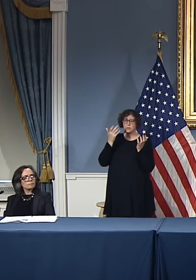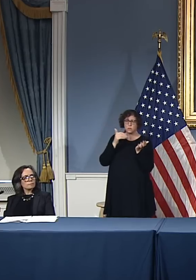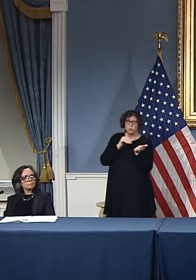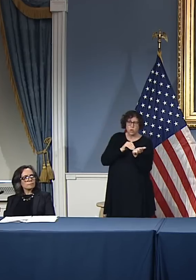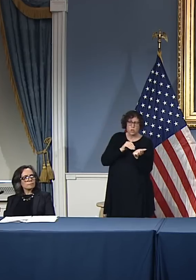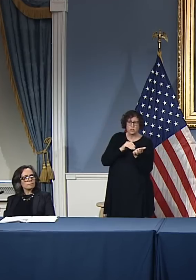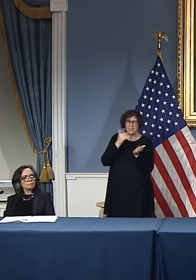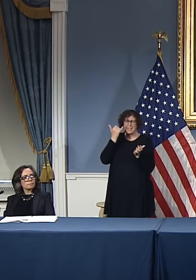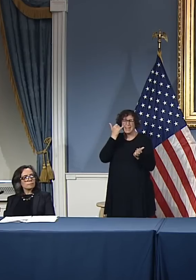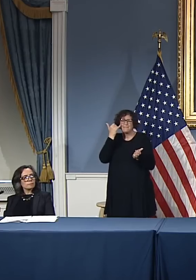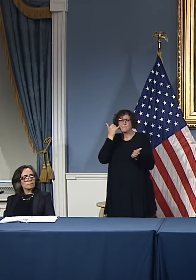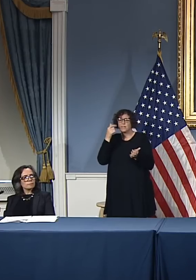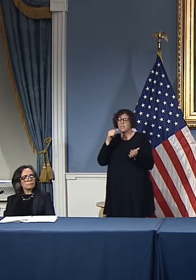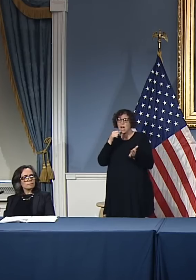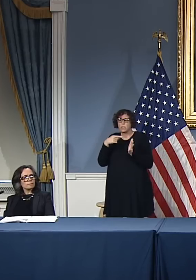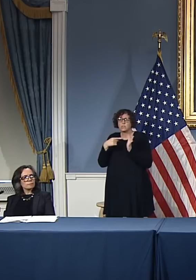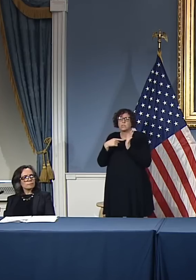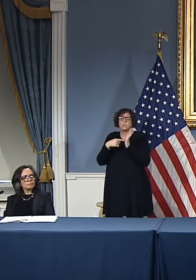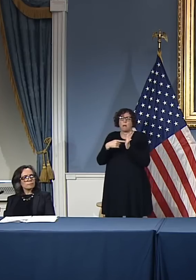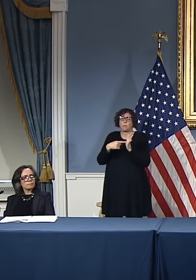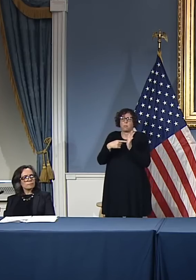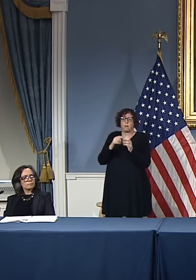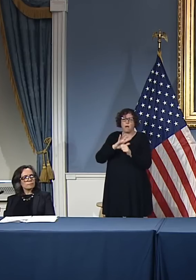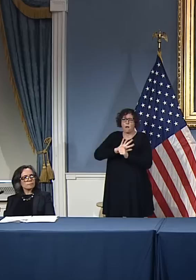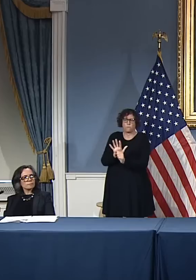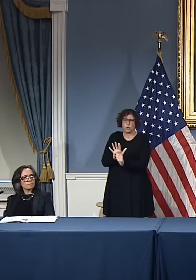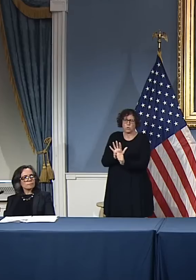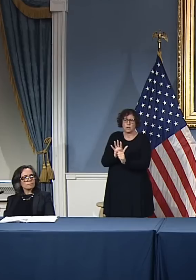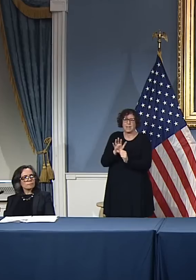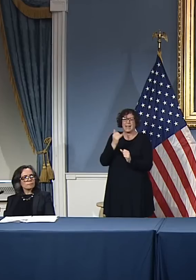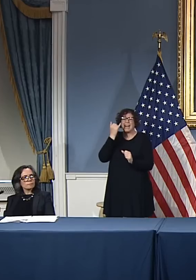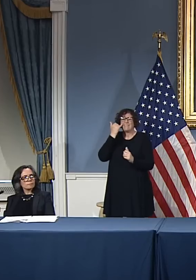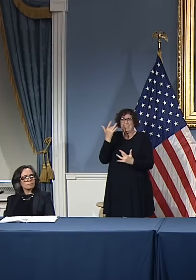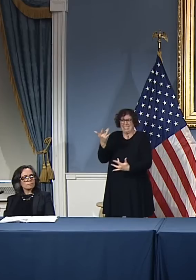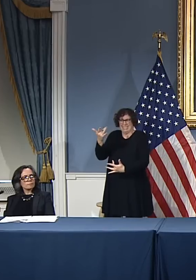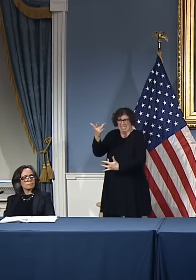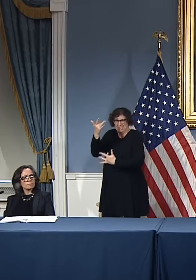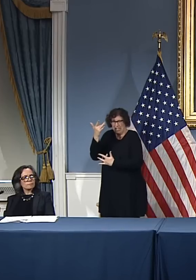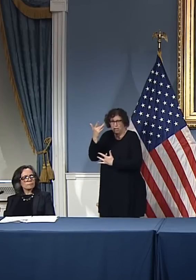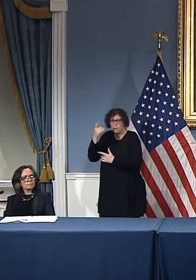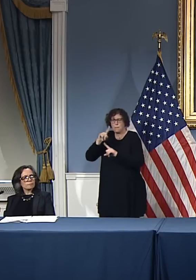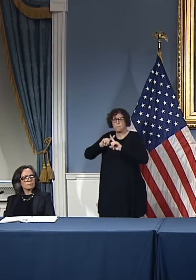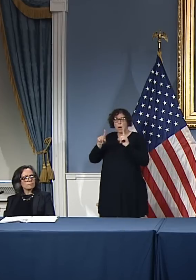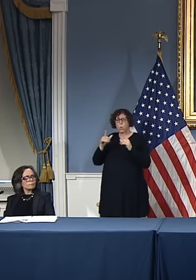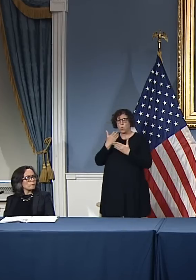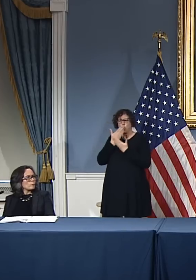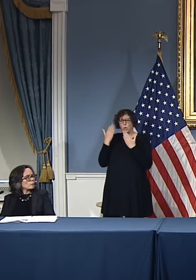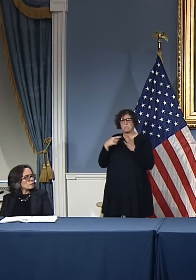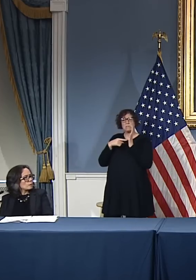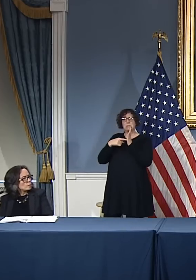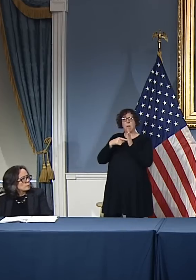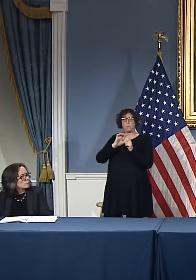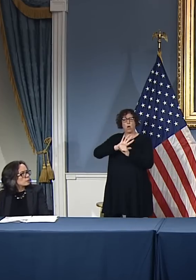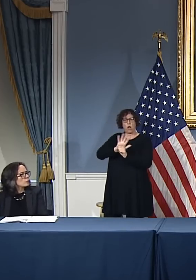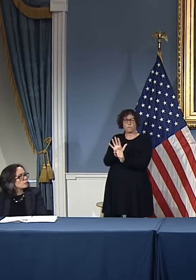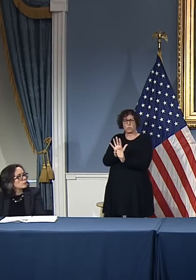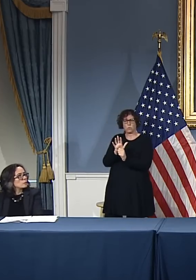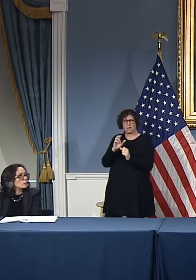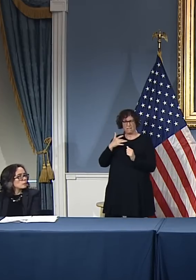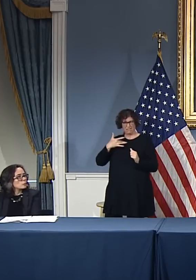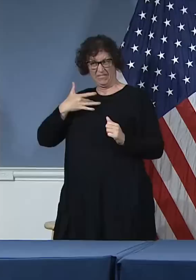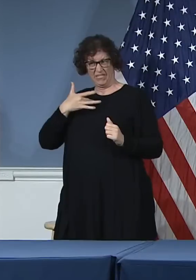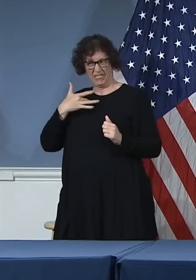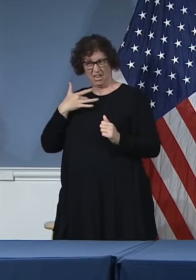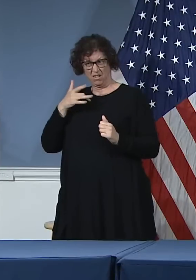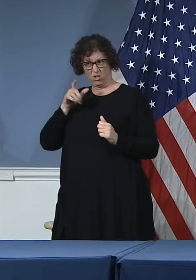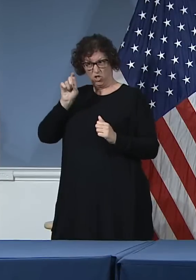avoid spreading the virus throughout their ranks? I think, again, I suspect what the